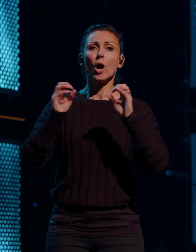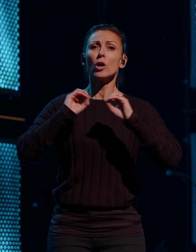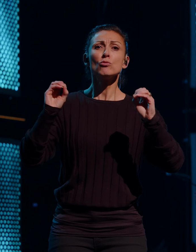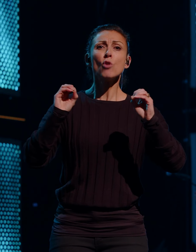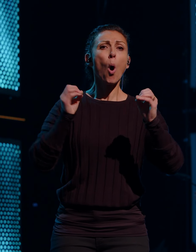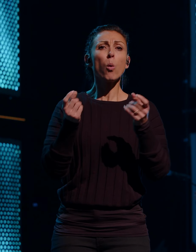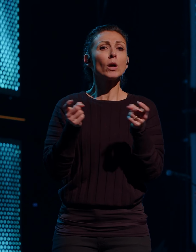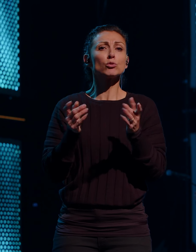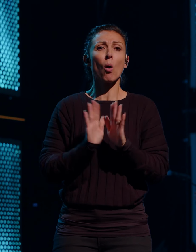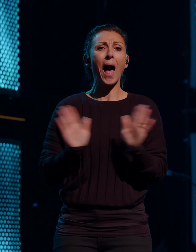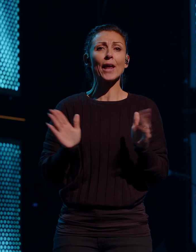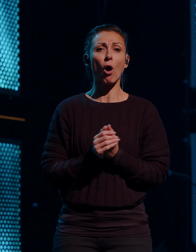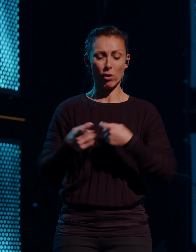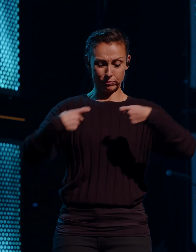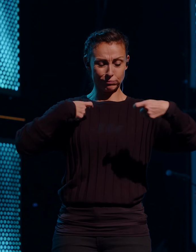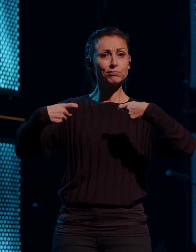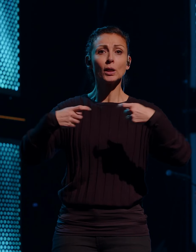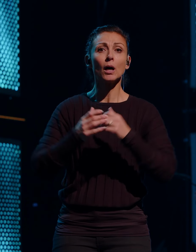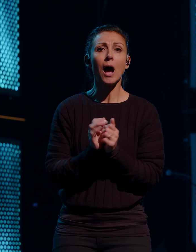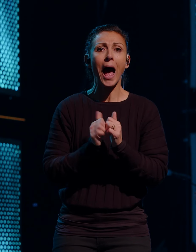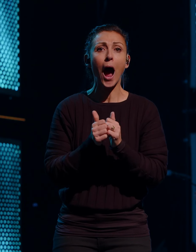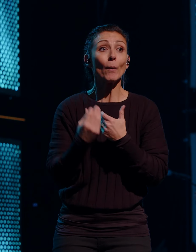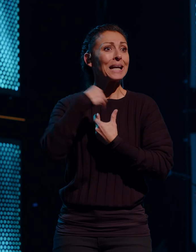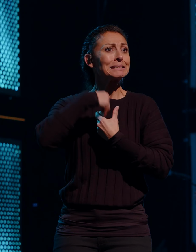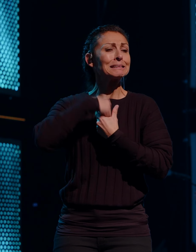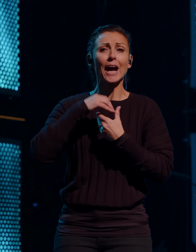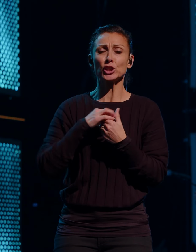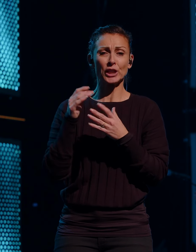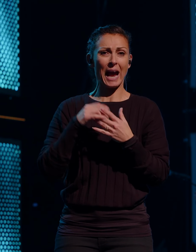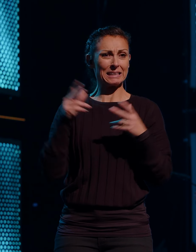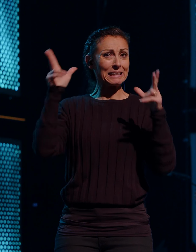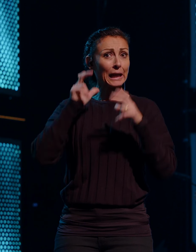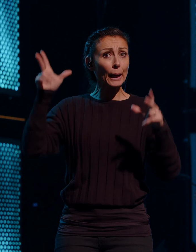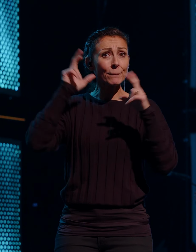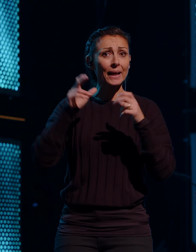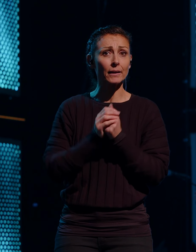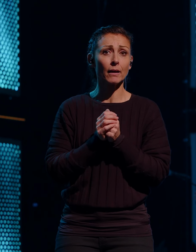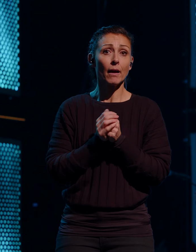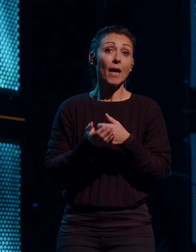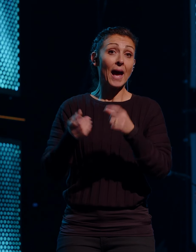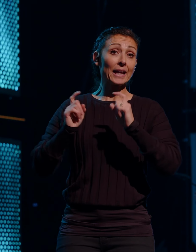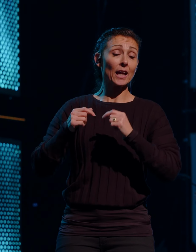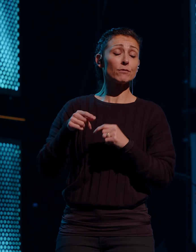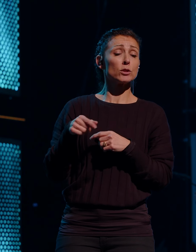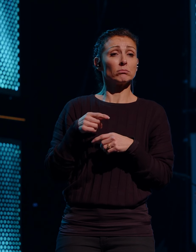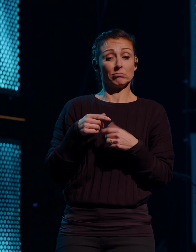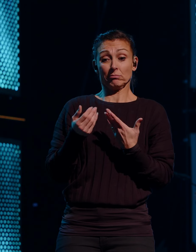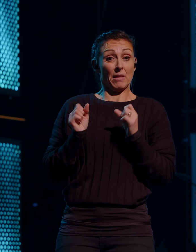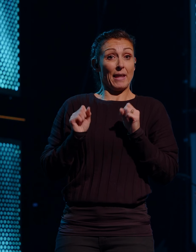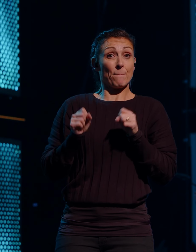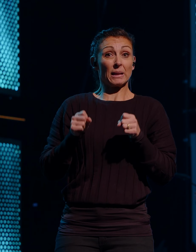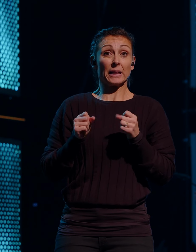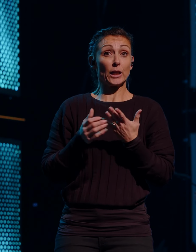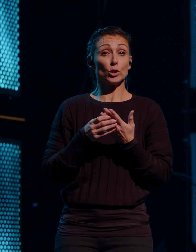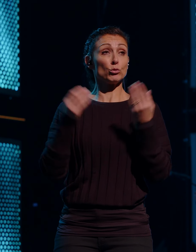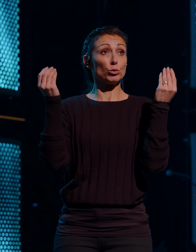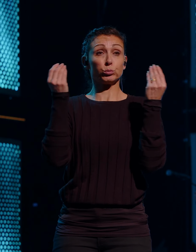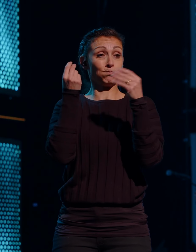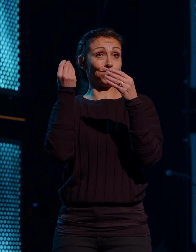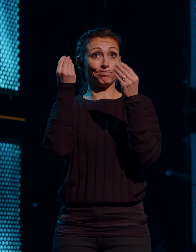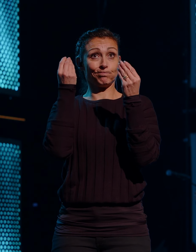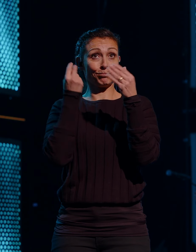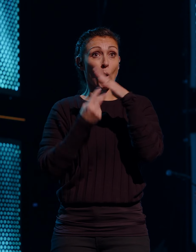through this demon that she has inside of her, she has the ability to tell the future. And for this reason, she's used by her owners to make